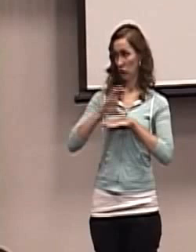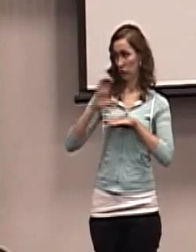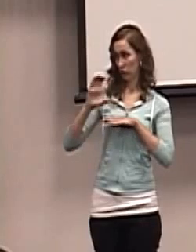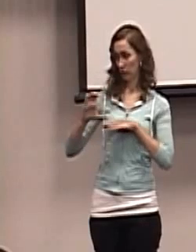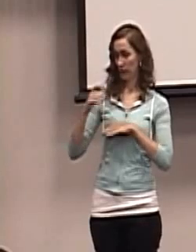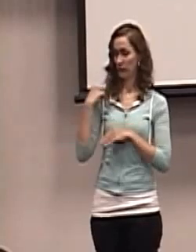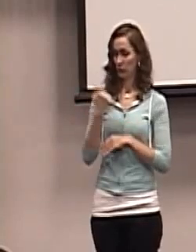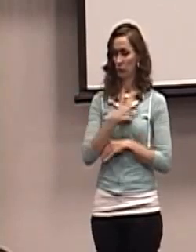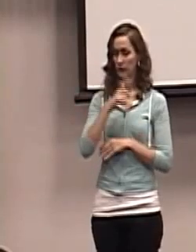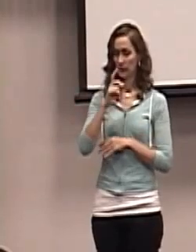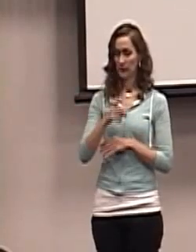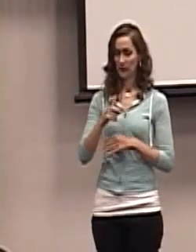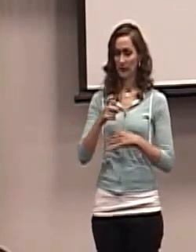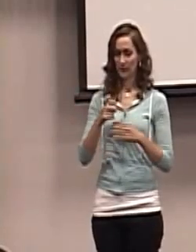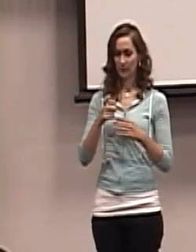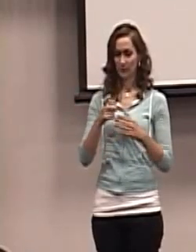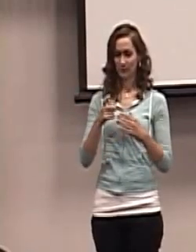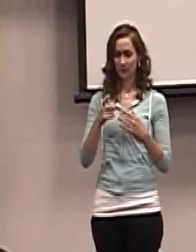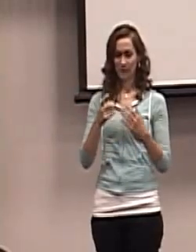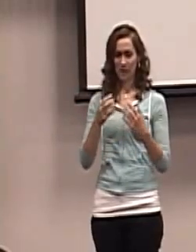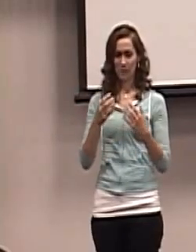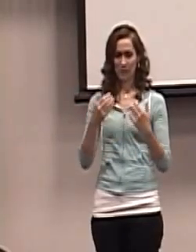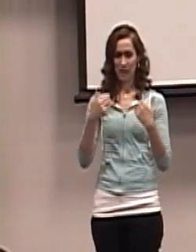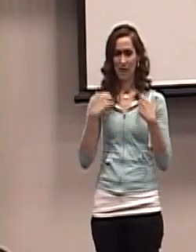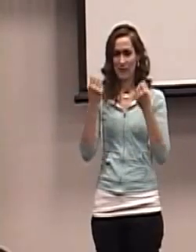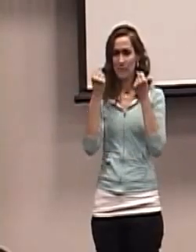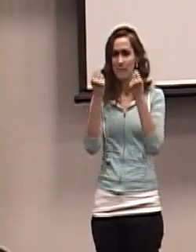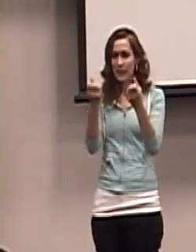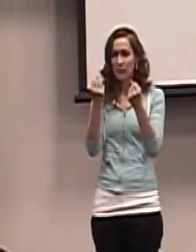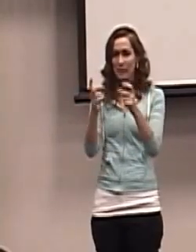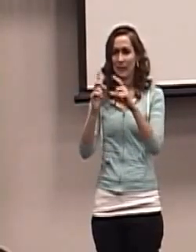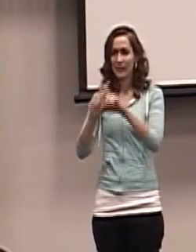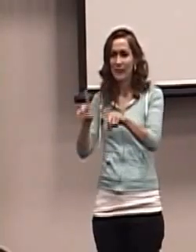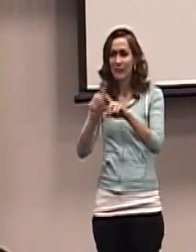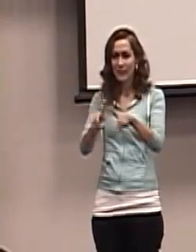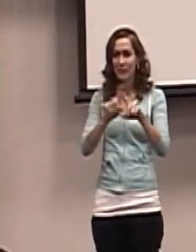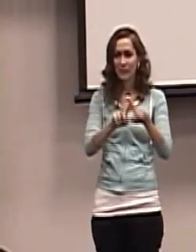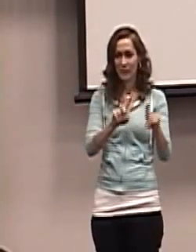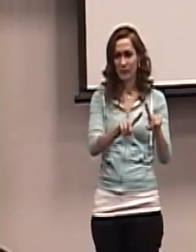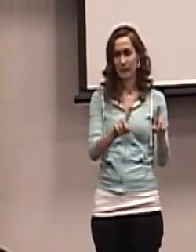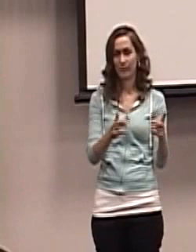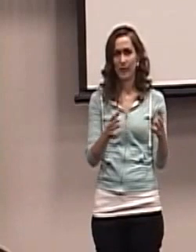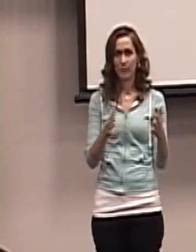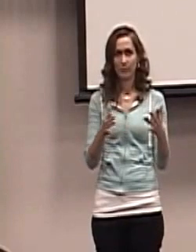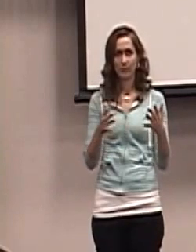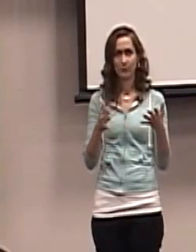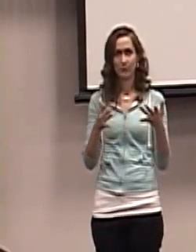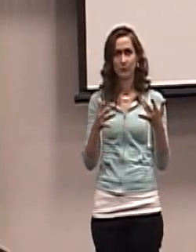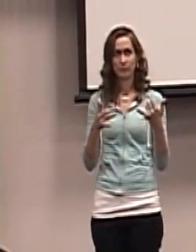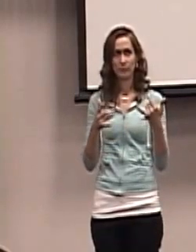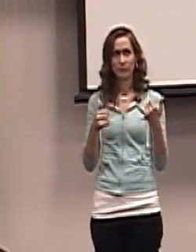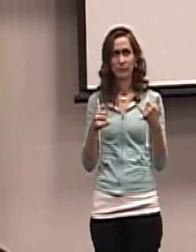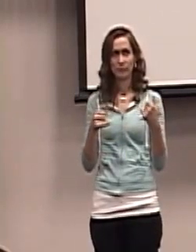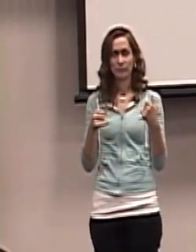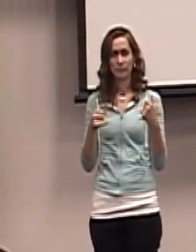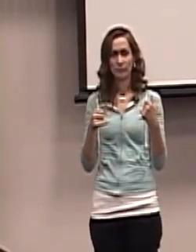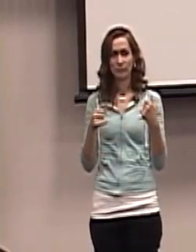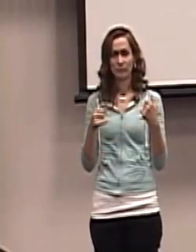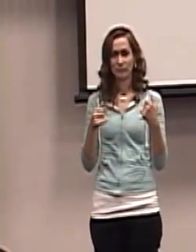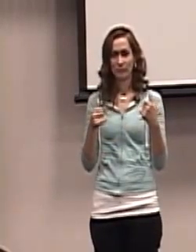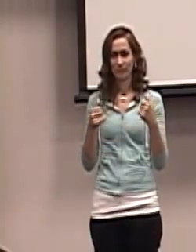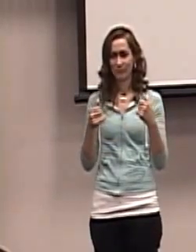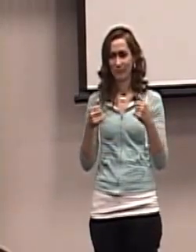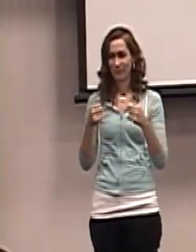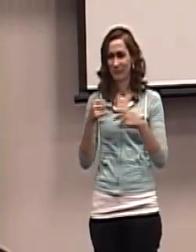our outreach efforts and our modes to get better results. We don't want to put everything into